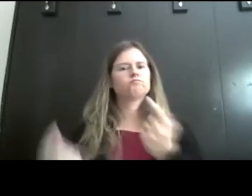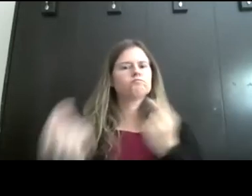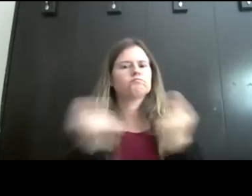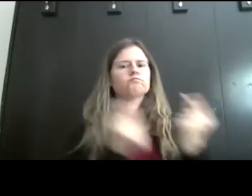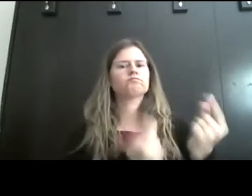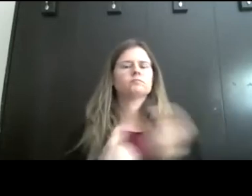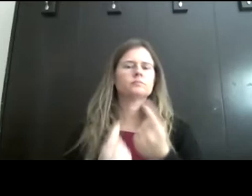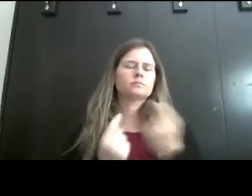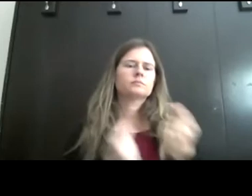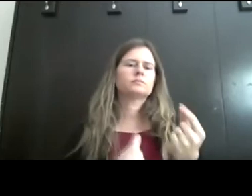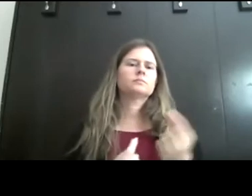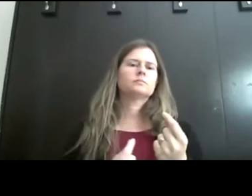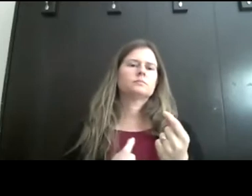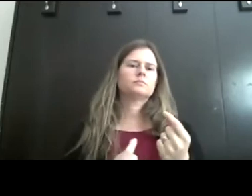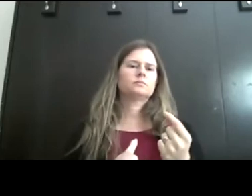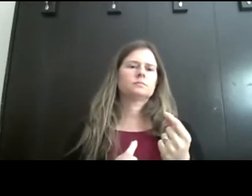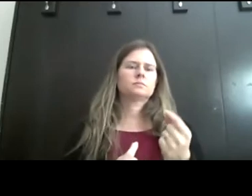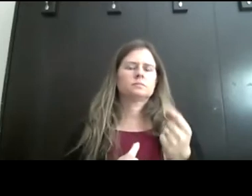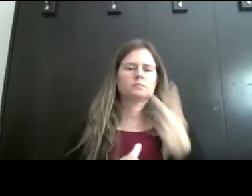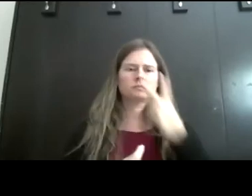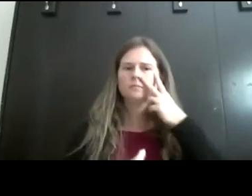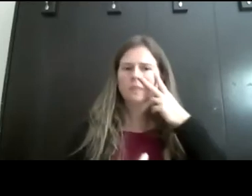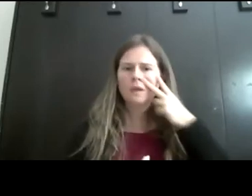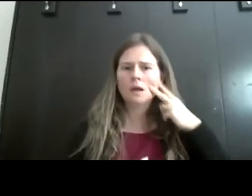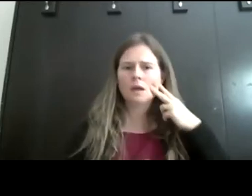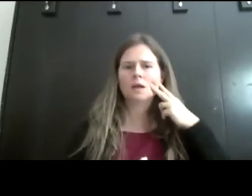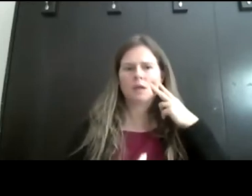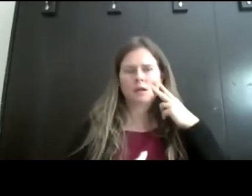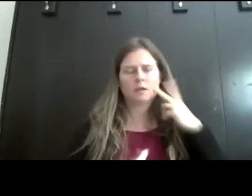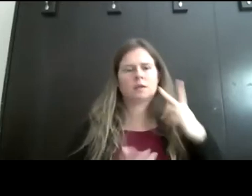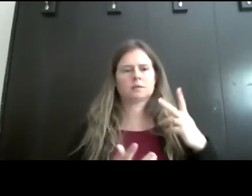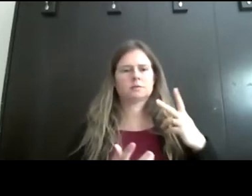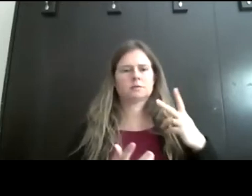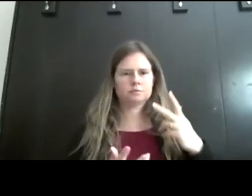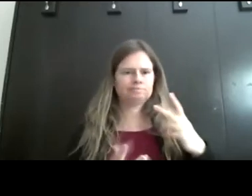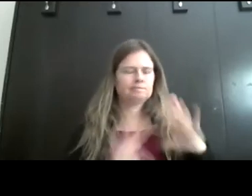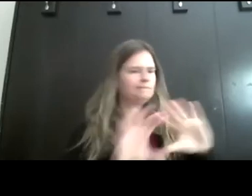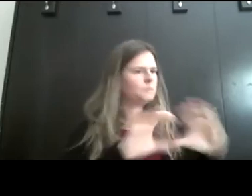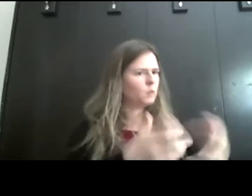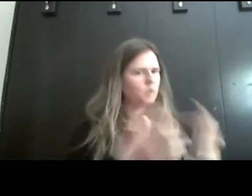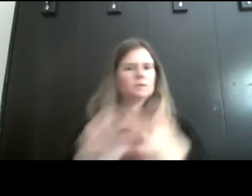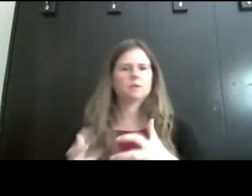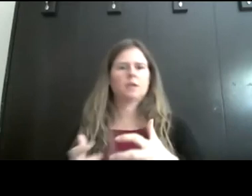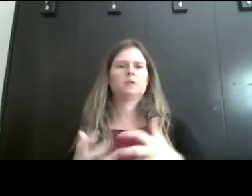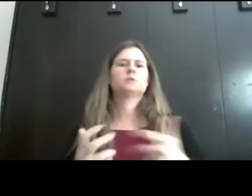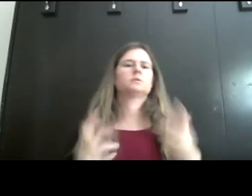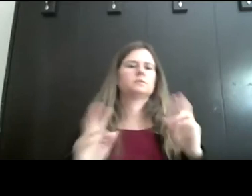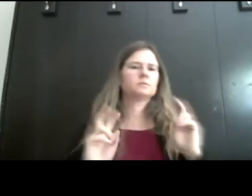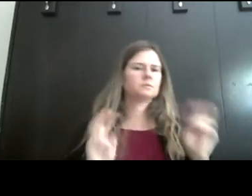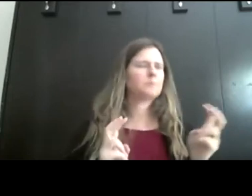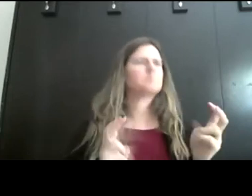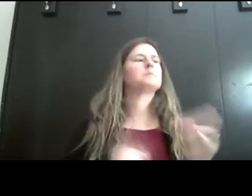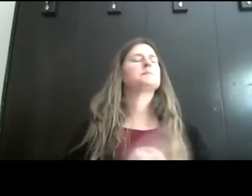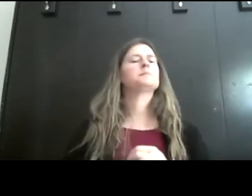involved with Indian causes and issues, which, as you can tell by what I've said so far, can